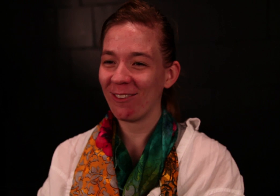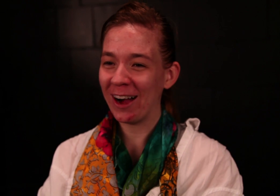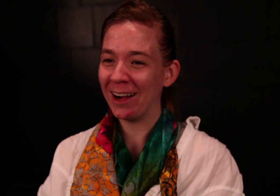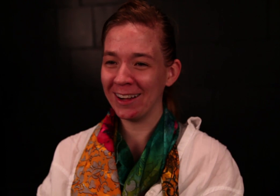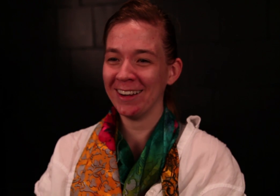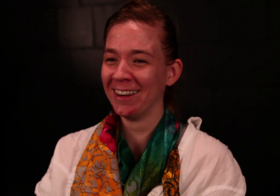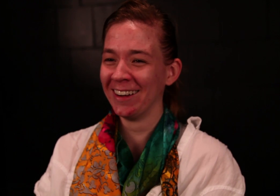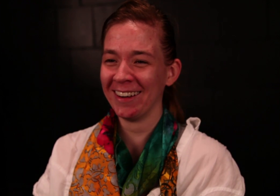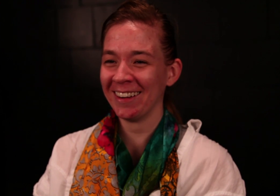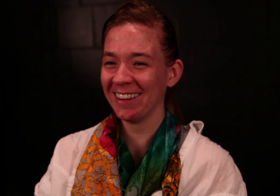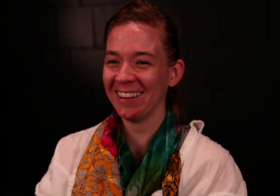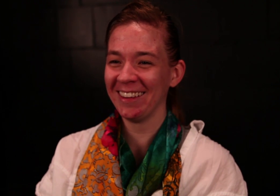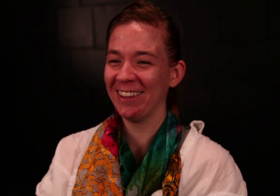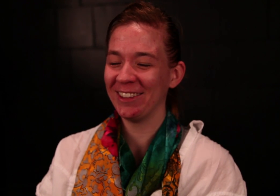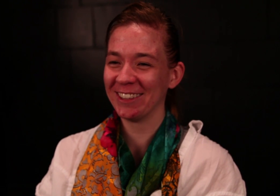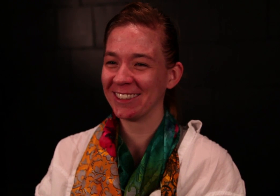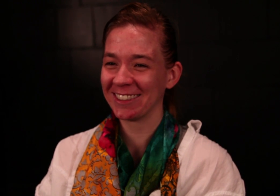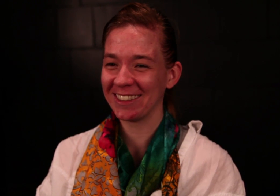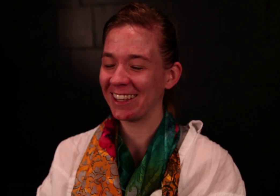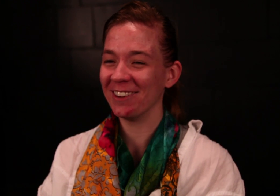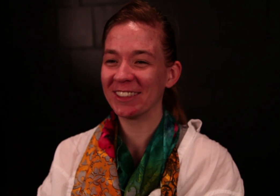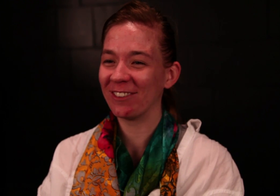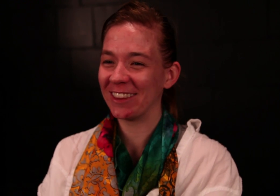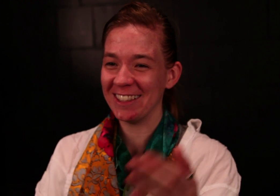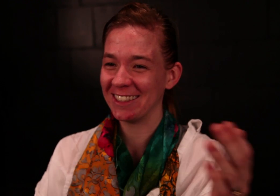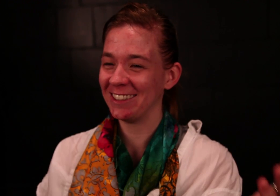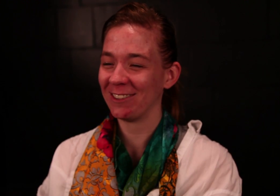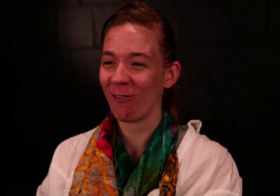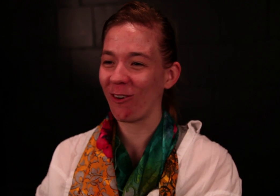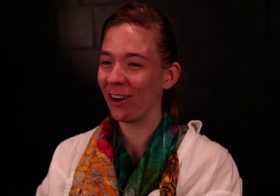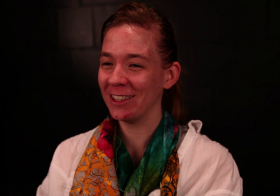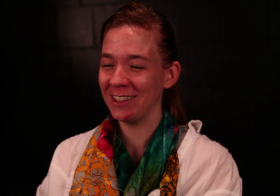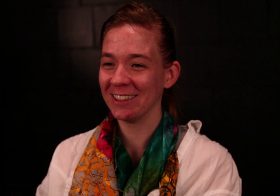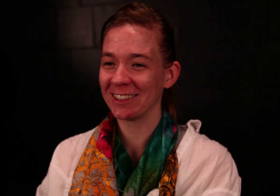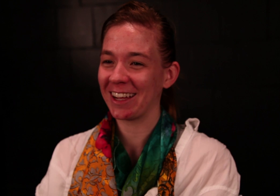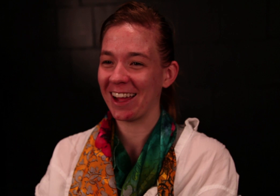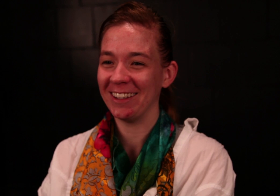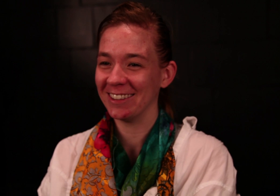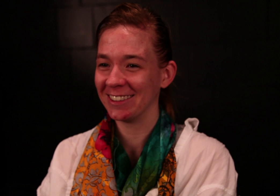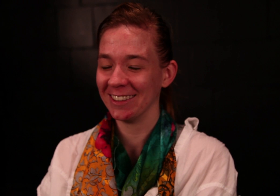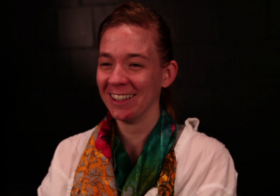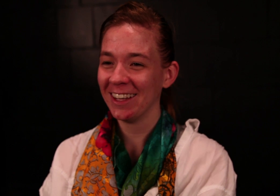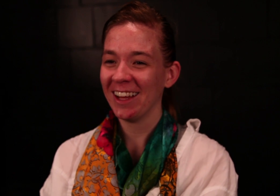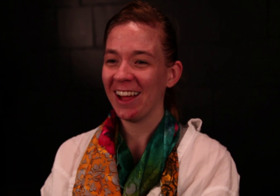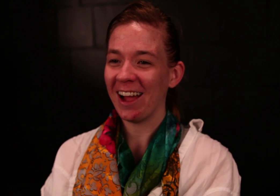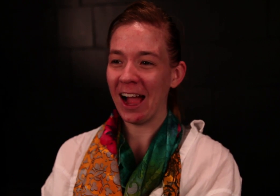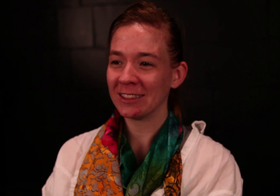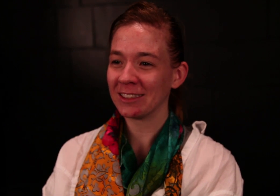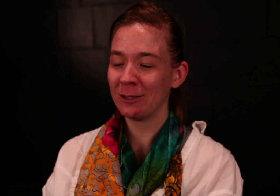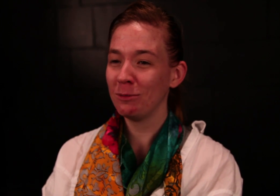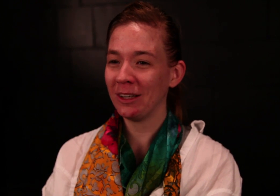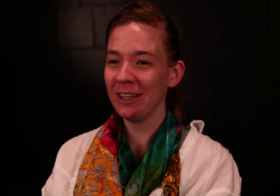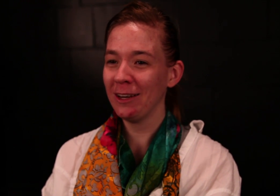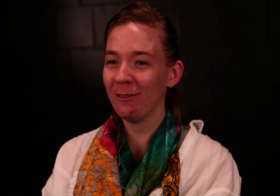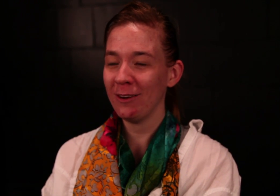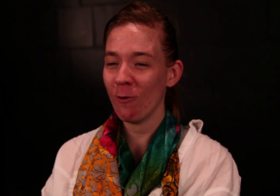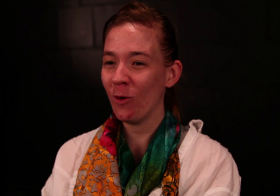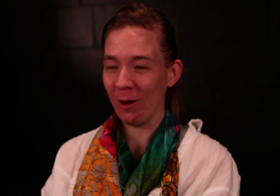why. He just comes up with these crazy and sick ideas, and I stupidly went with